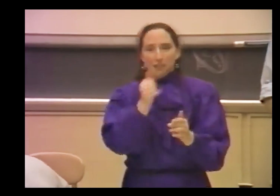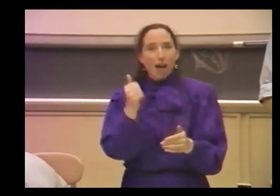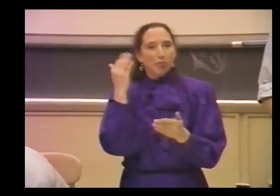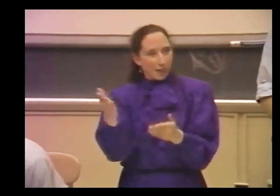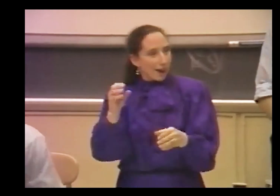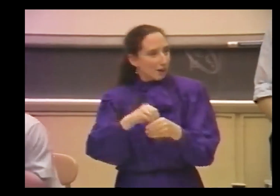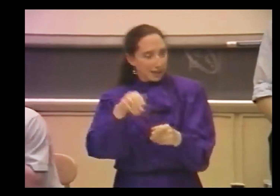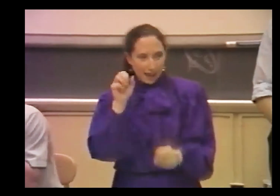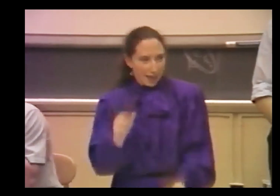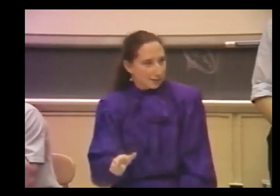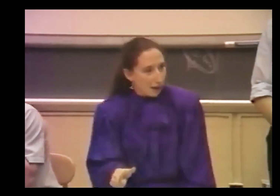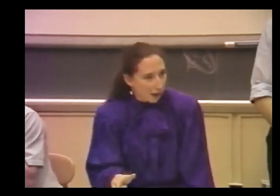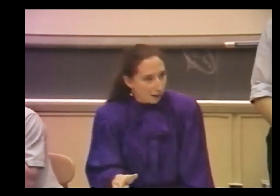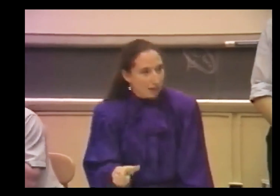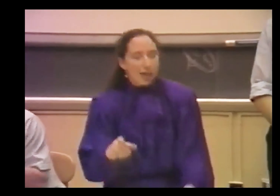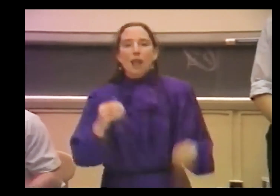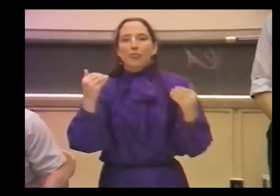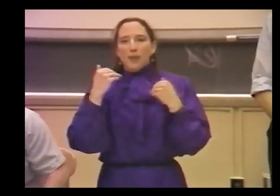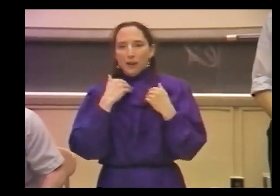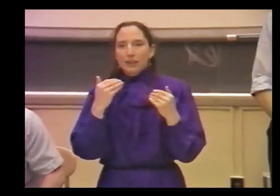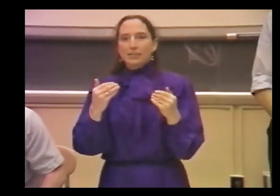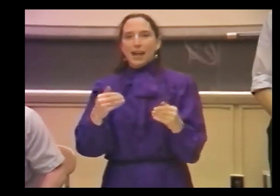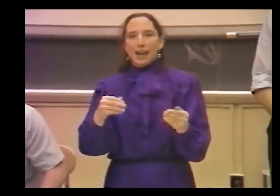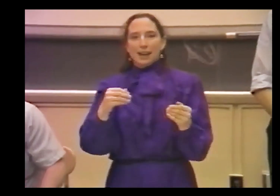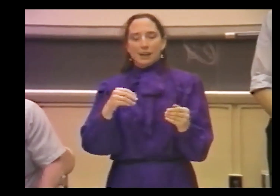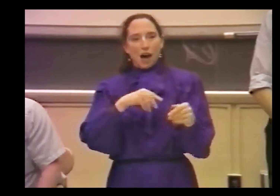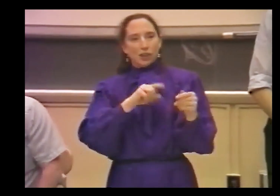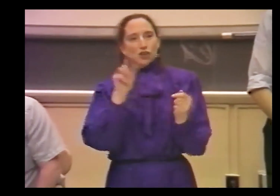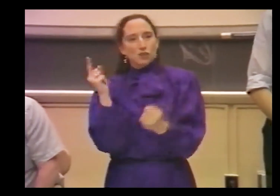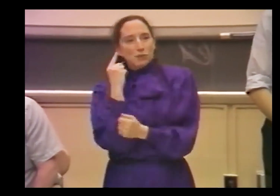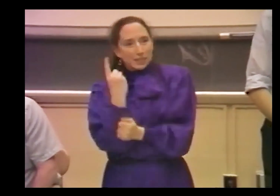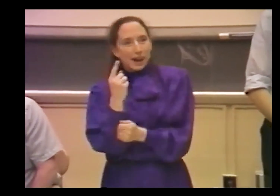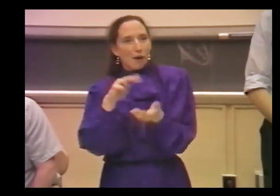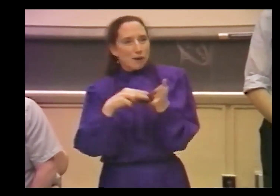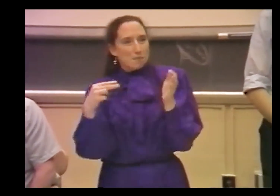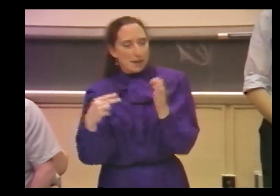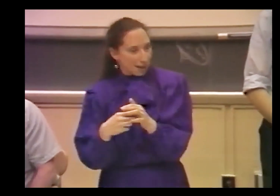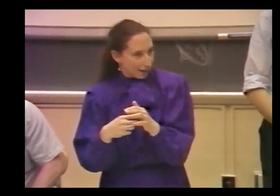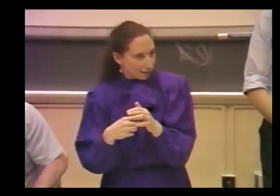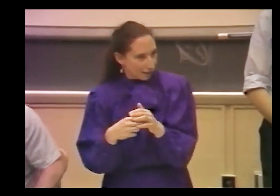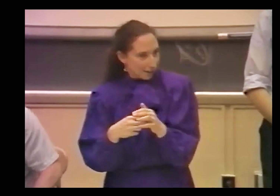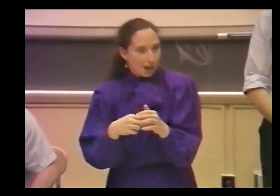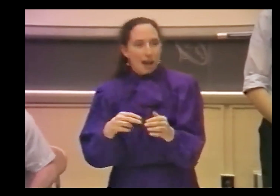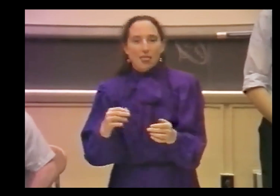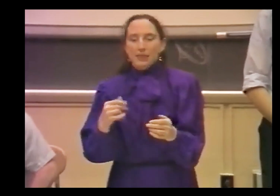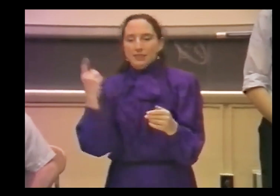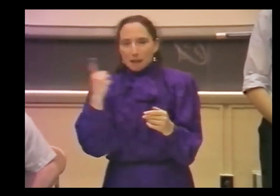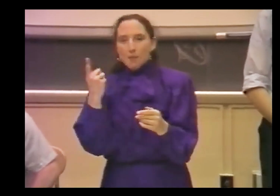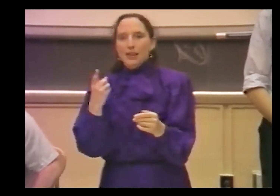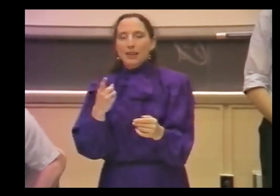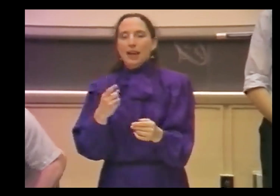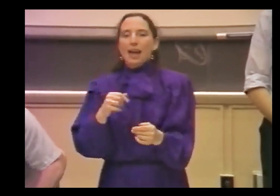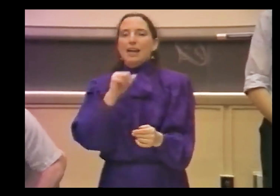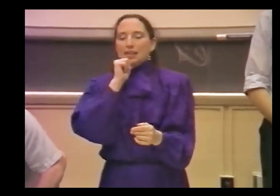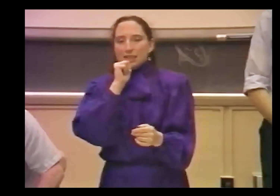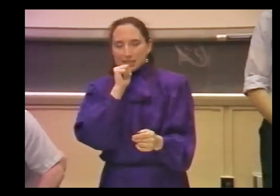not there in ASL. There is a unitary meaning. Something is